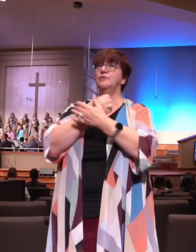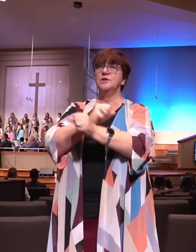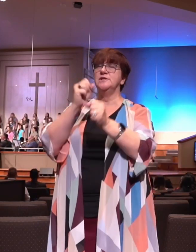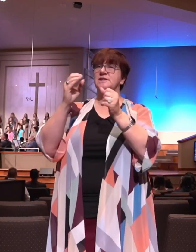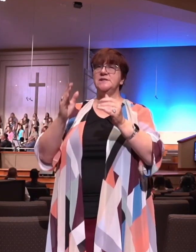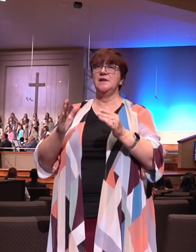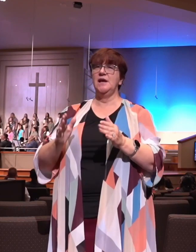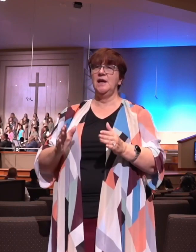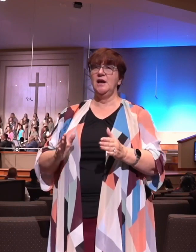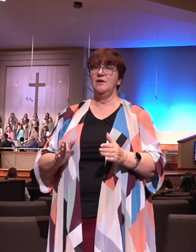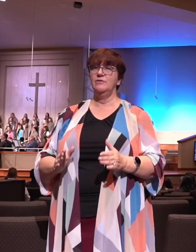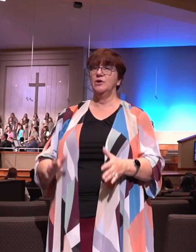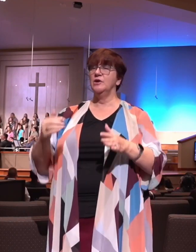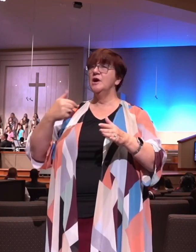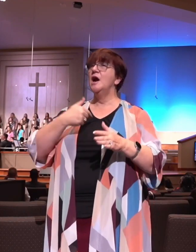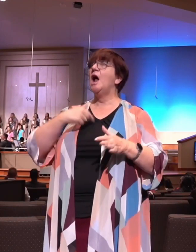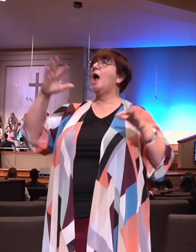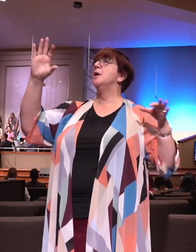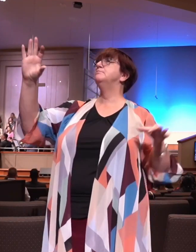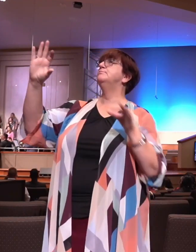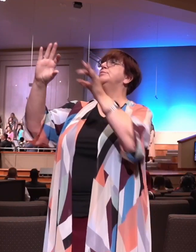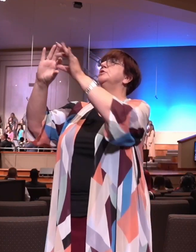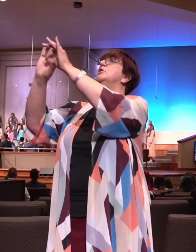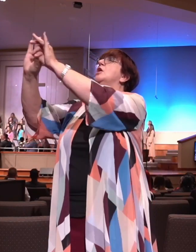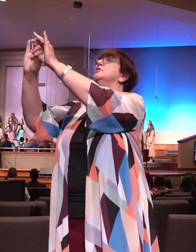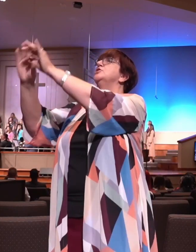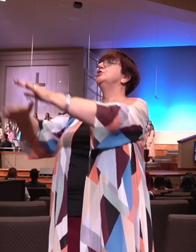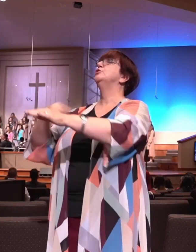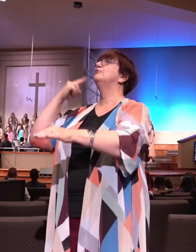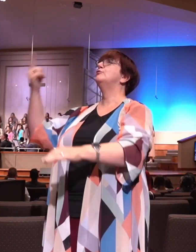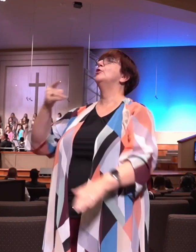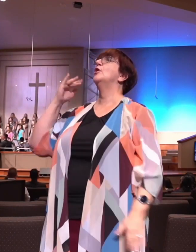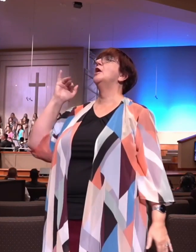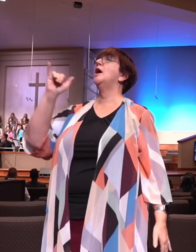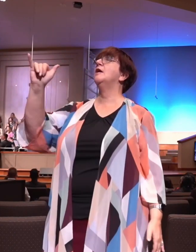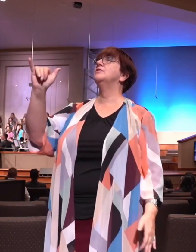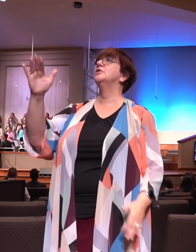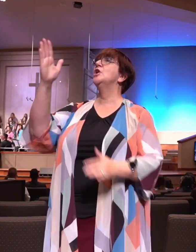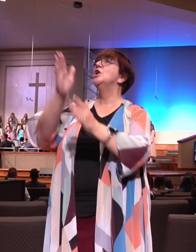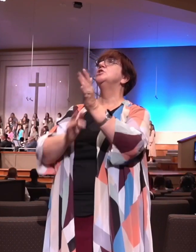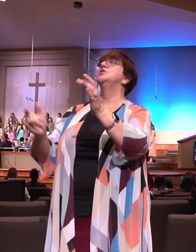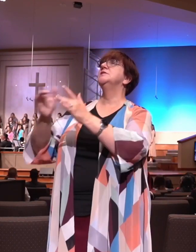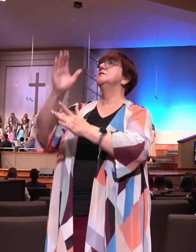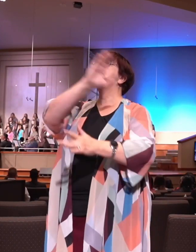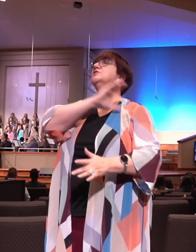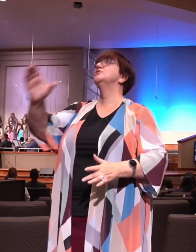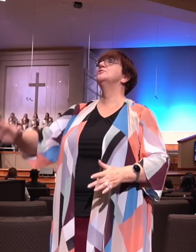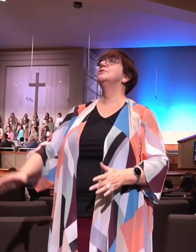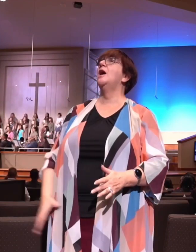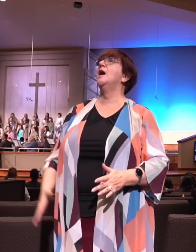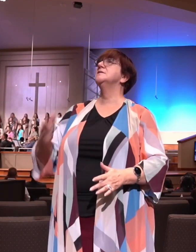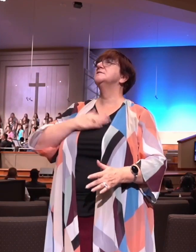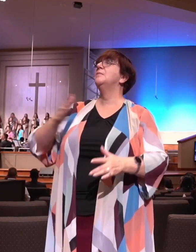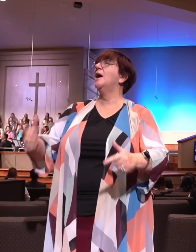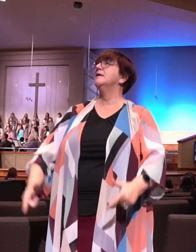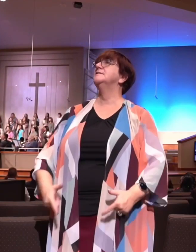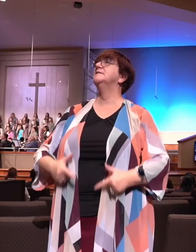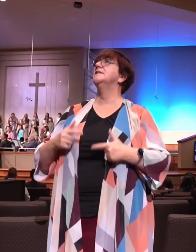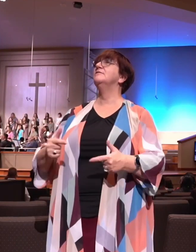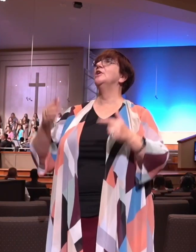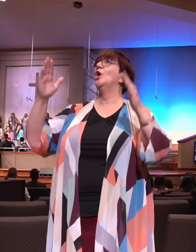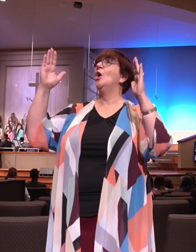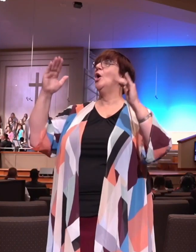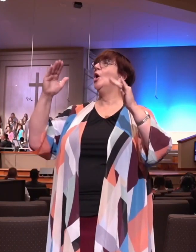I'm yours forever. Jesus Christ, my living